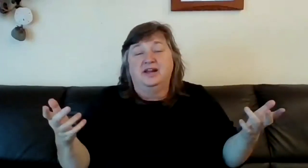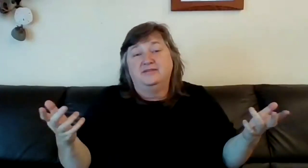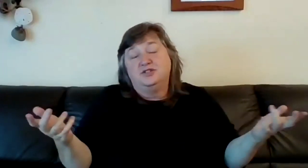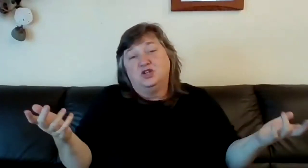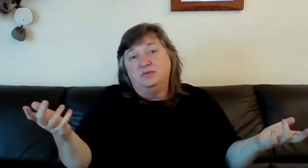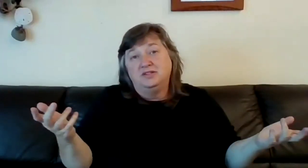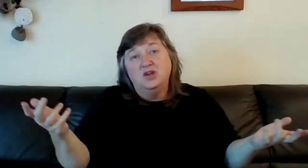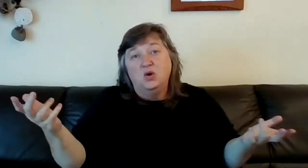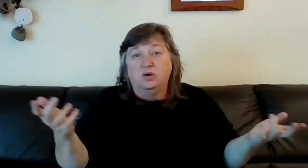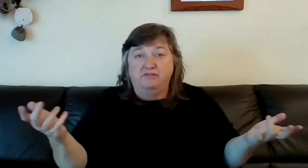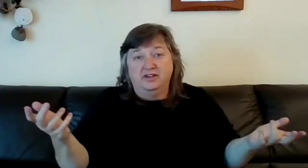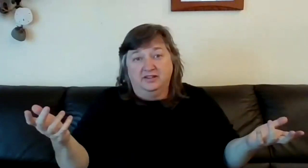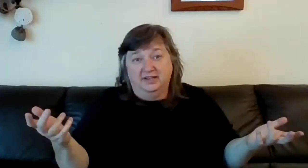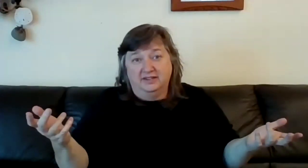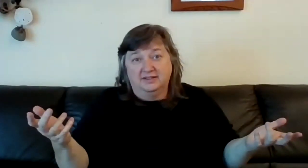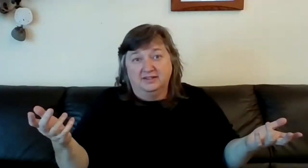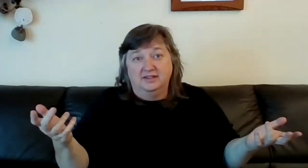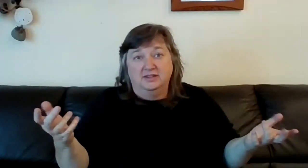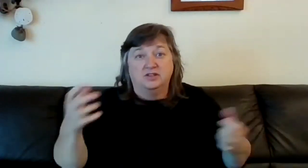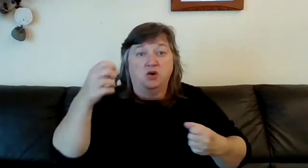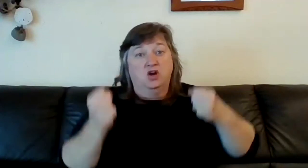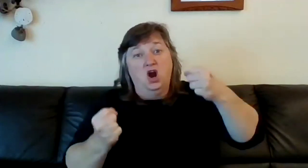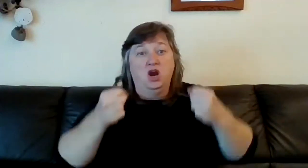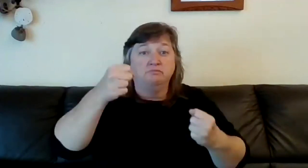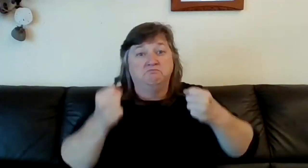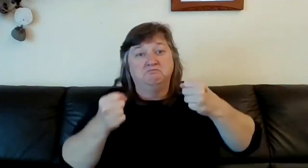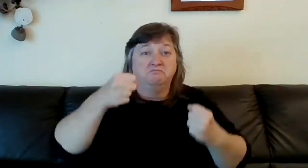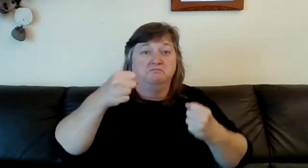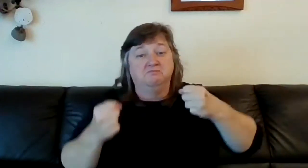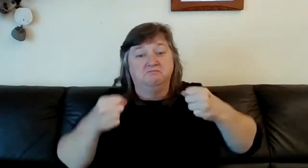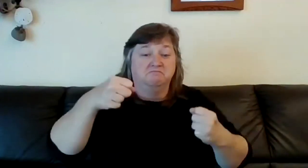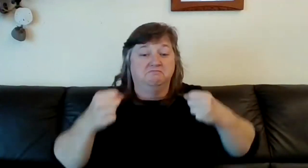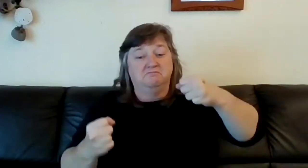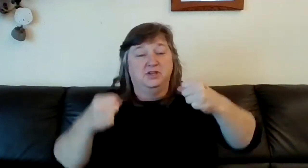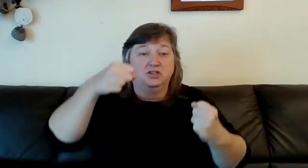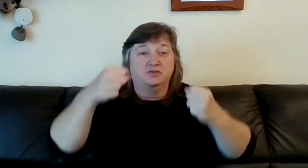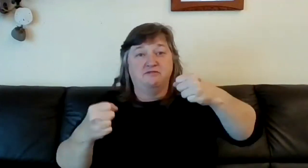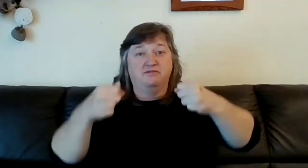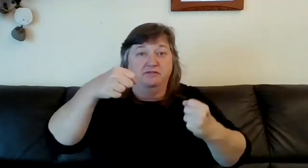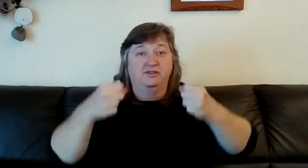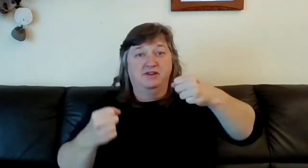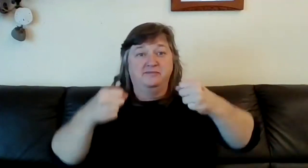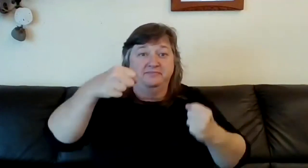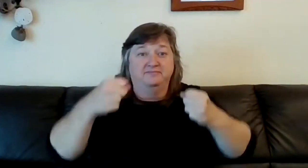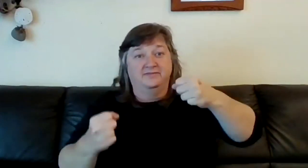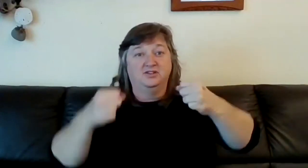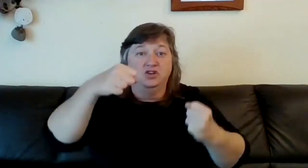kind of determines what vehicle it is. So a car, you're just right in front of you, right? There's your